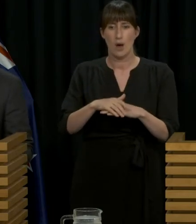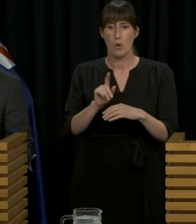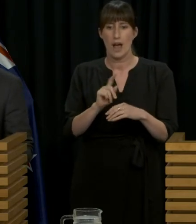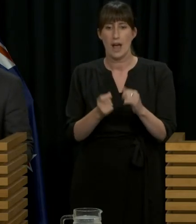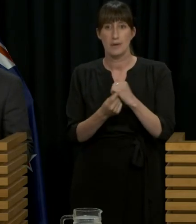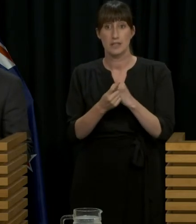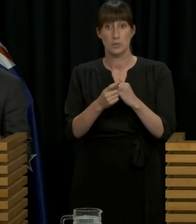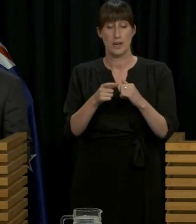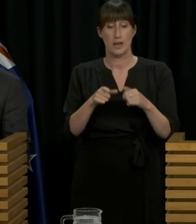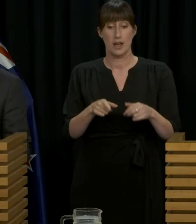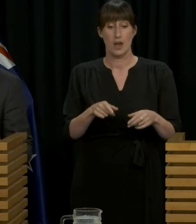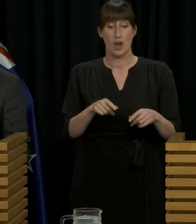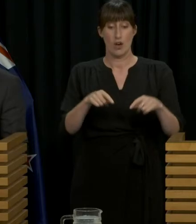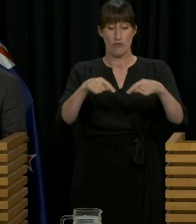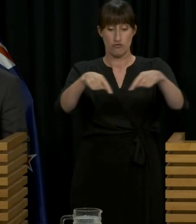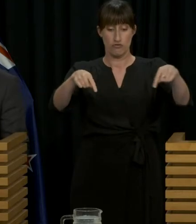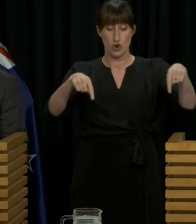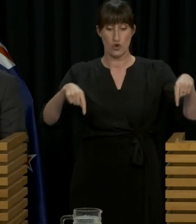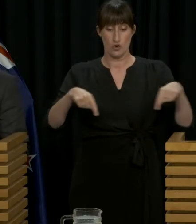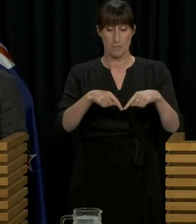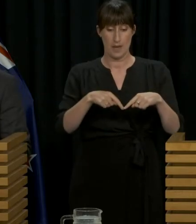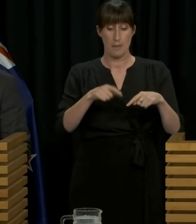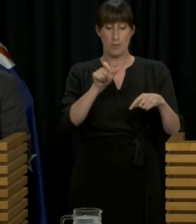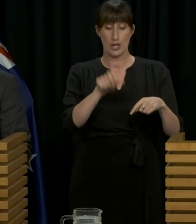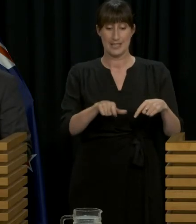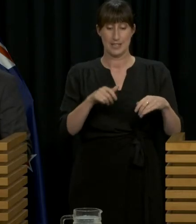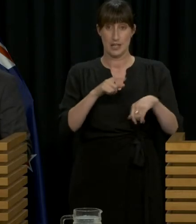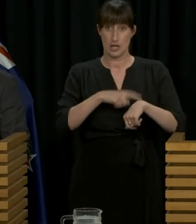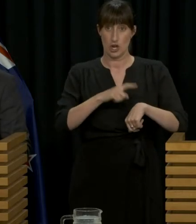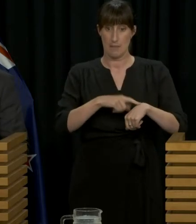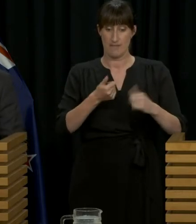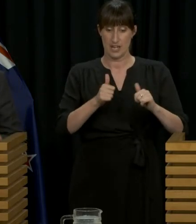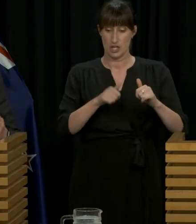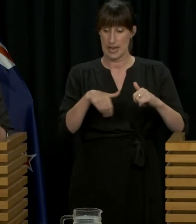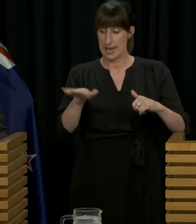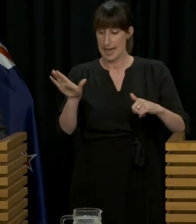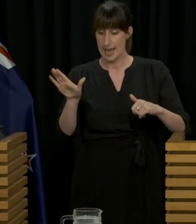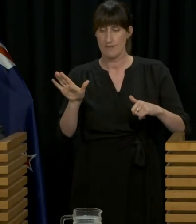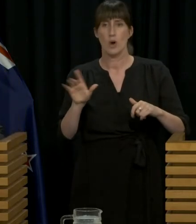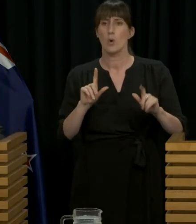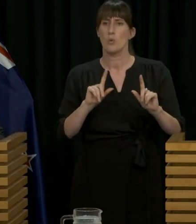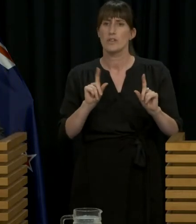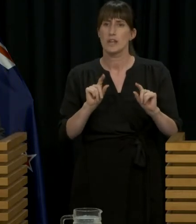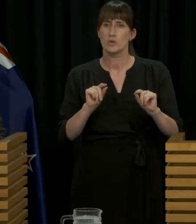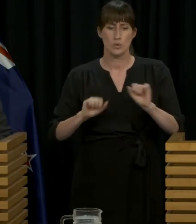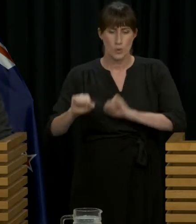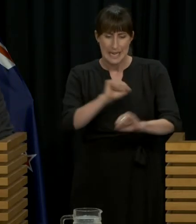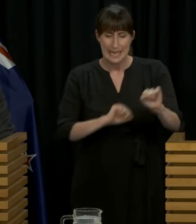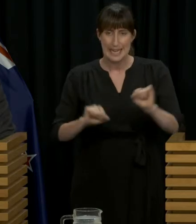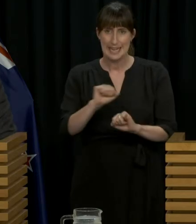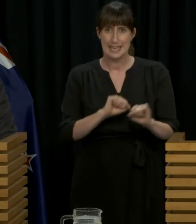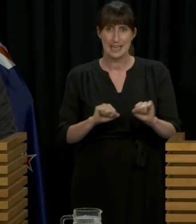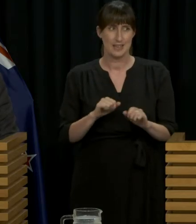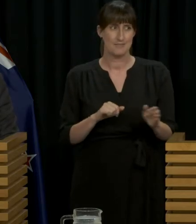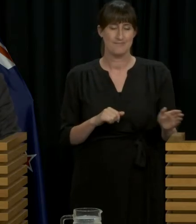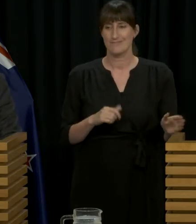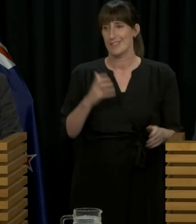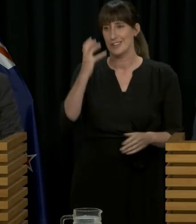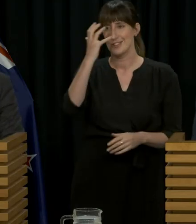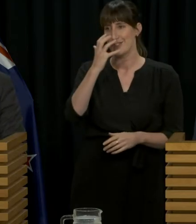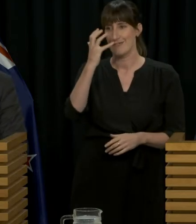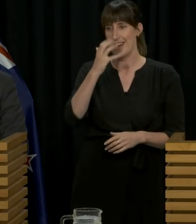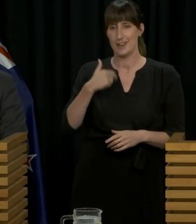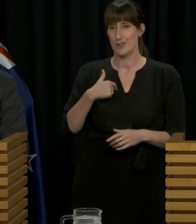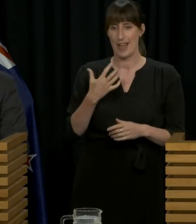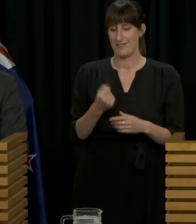thoroughly cleaned and then there's some misting that goes on as an extra layer of protection as well. But I'll ask the Director General to comment. I'm sorry I don't have the detail on that,